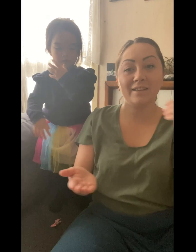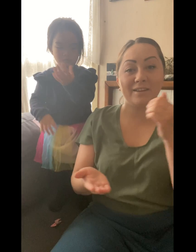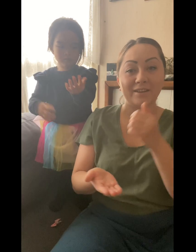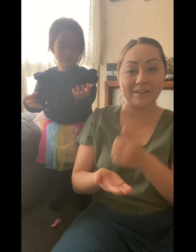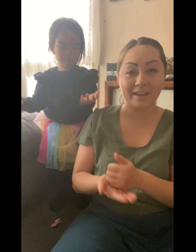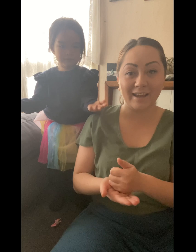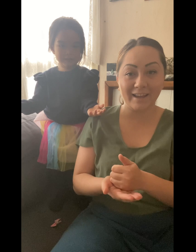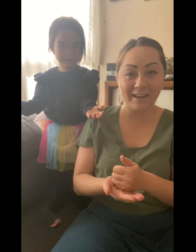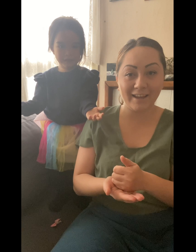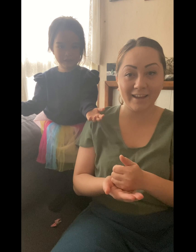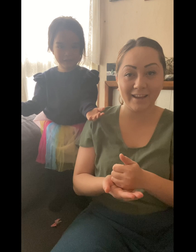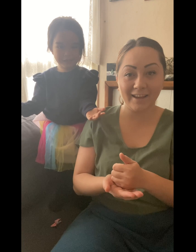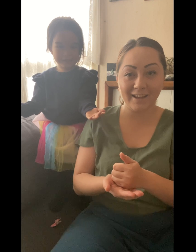tātou e.